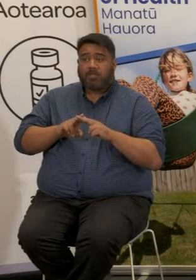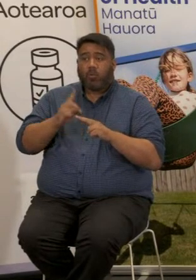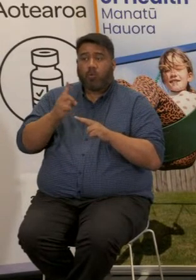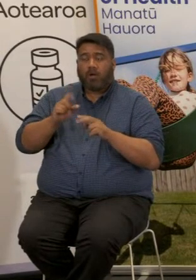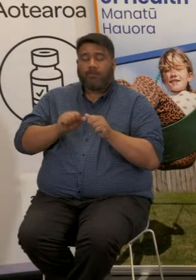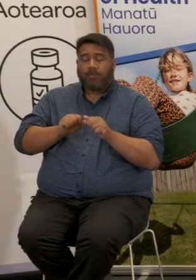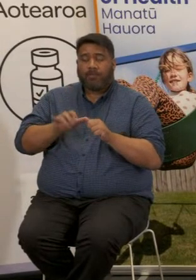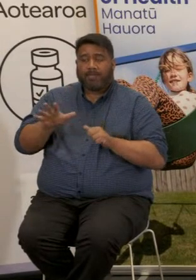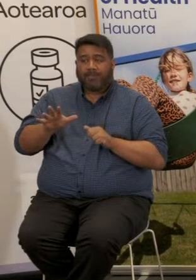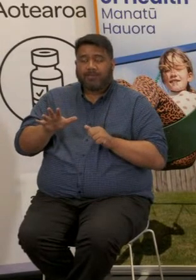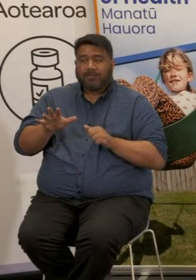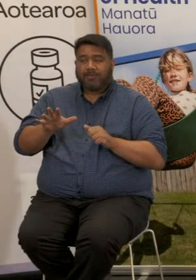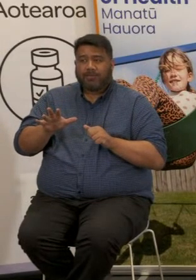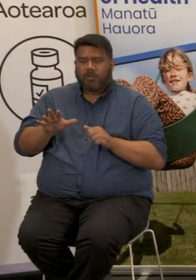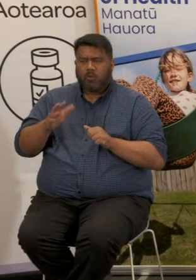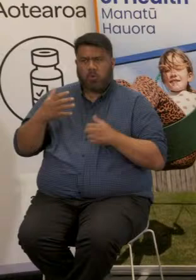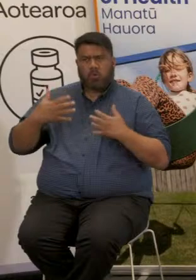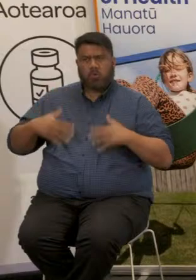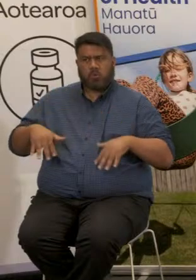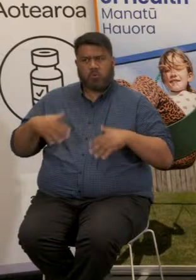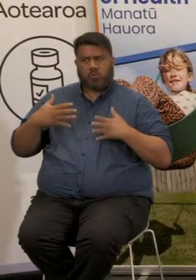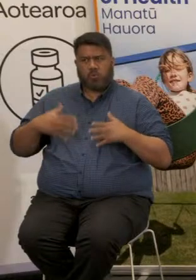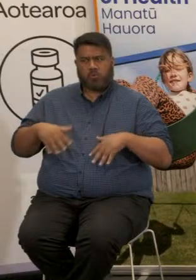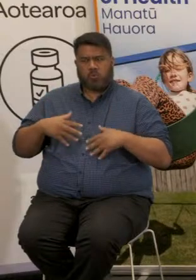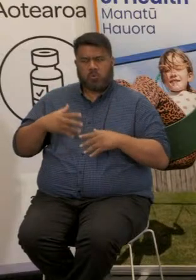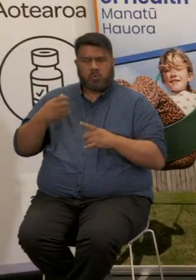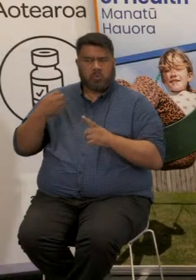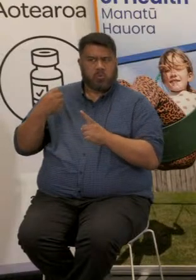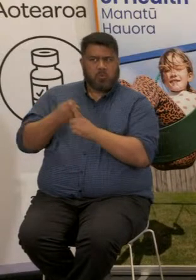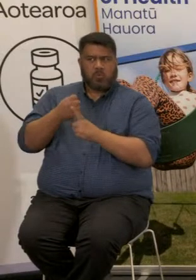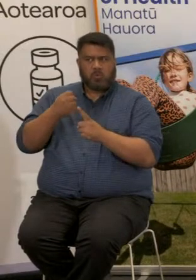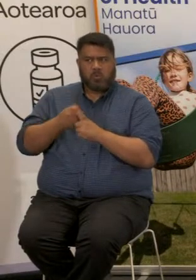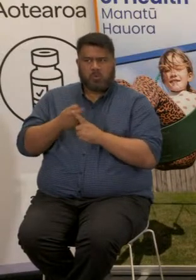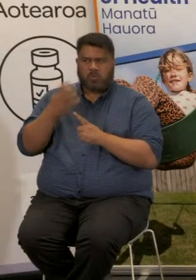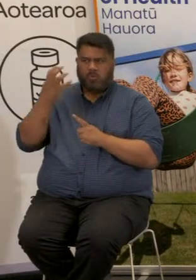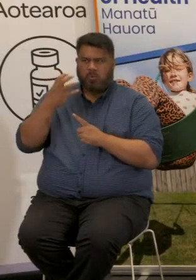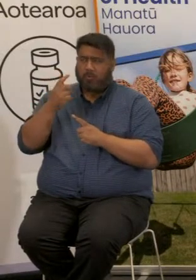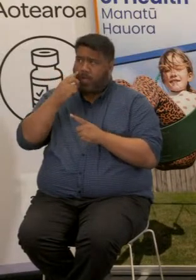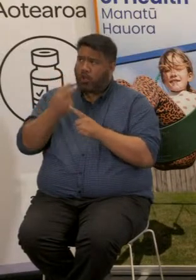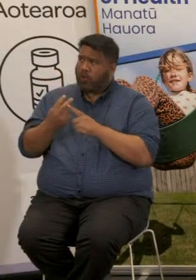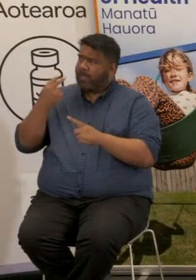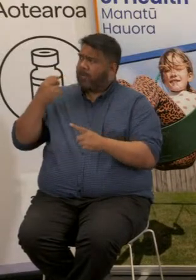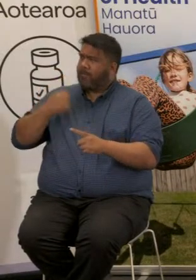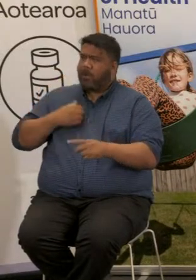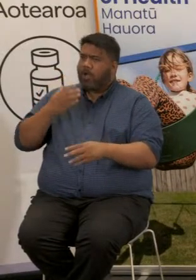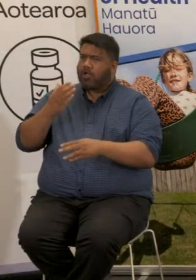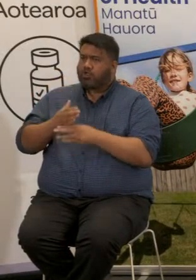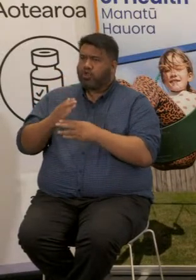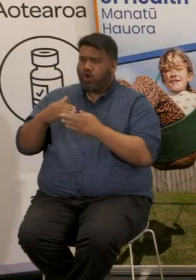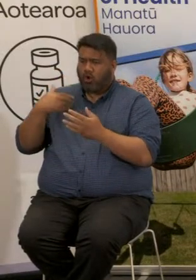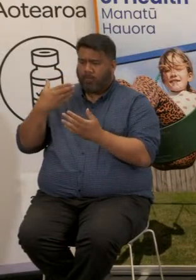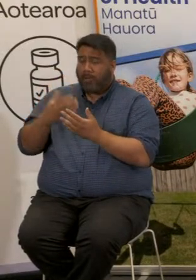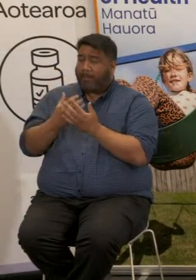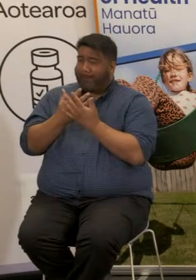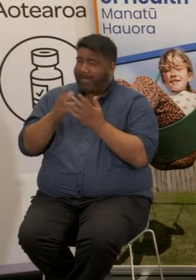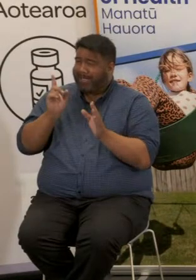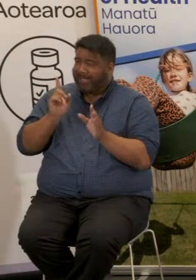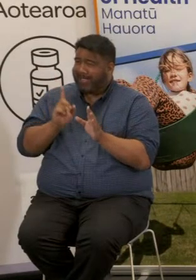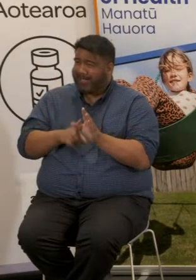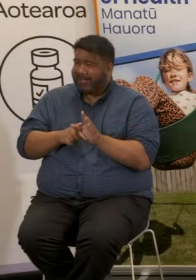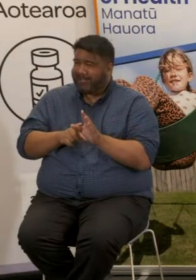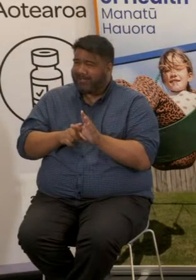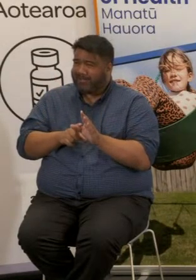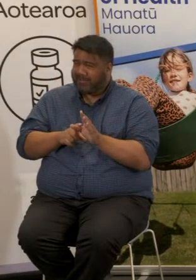But that is a profound difference. There are very few things I can think of in my public health and medical career where that have been